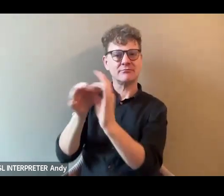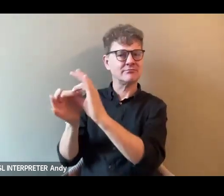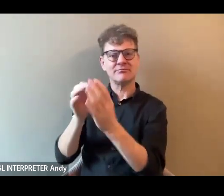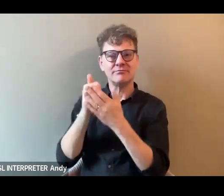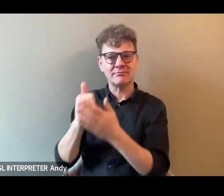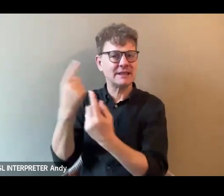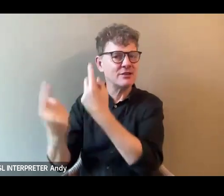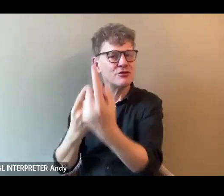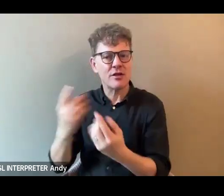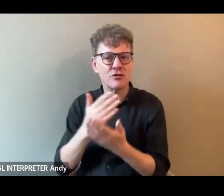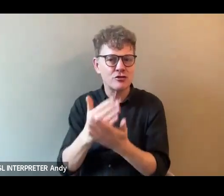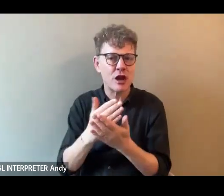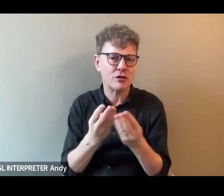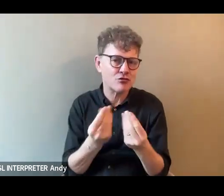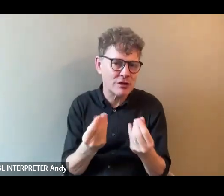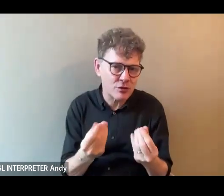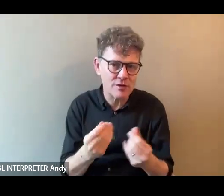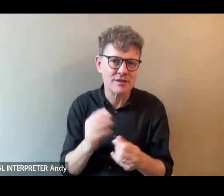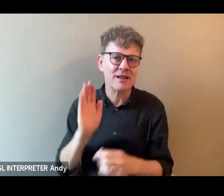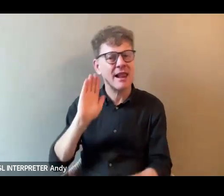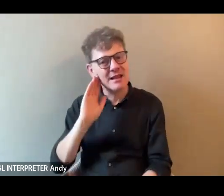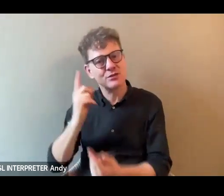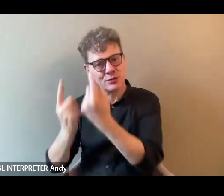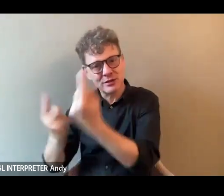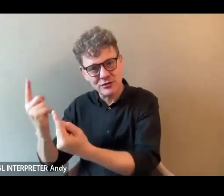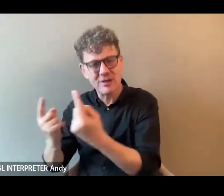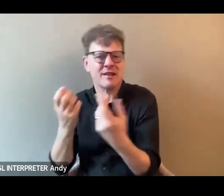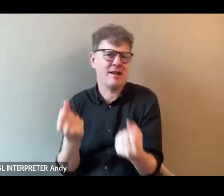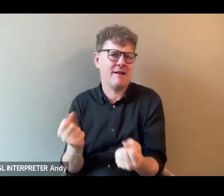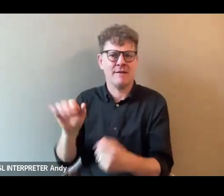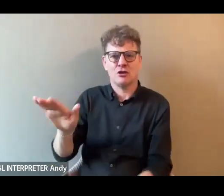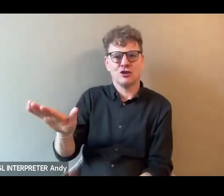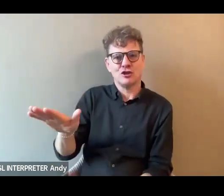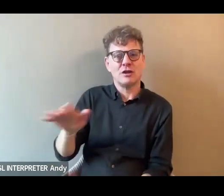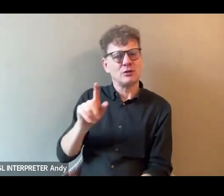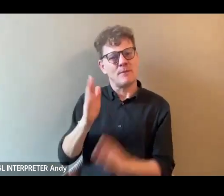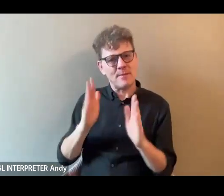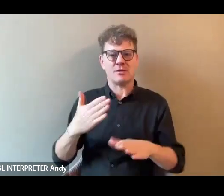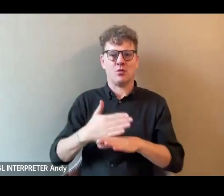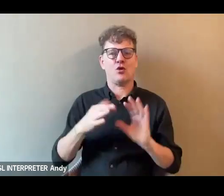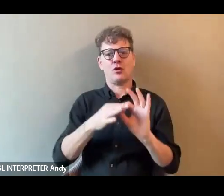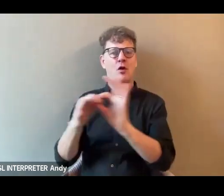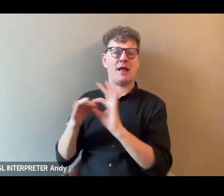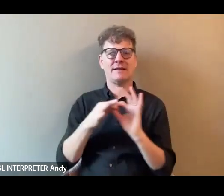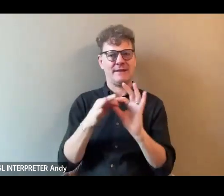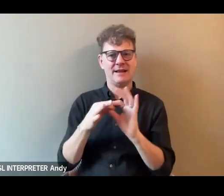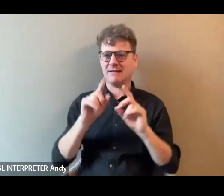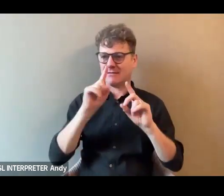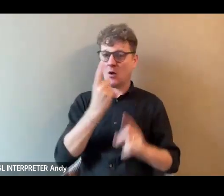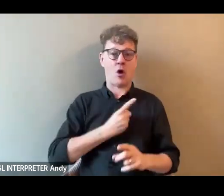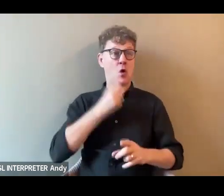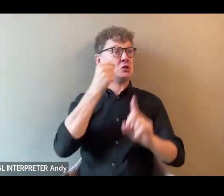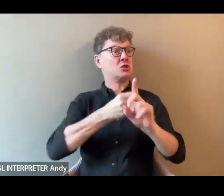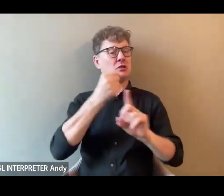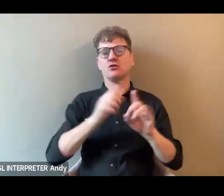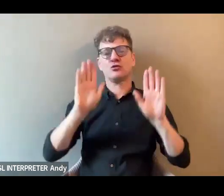of resources, a listening ear. So we have to work collectively, but none of us can do this on our own. We shouldn't be doing it on